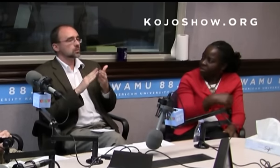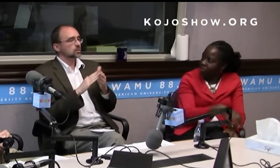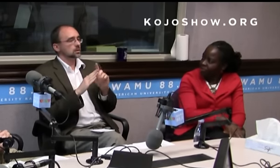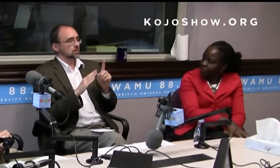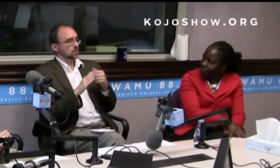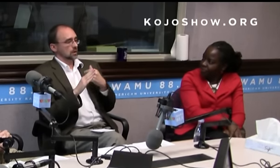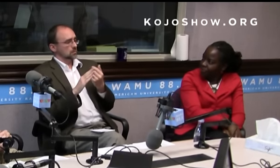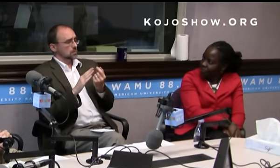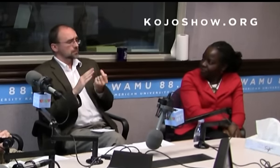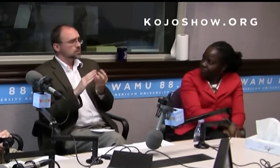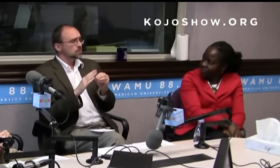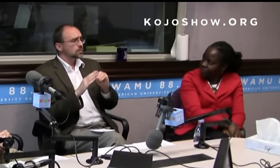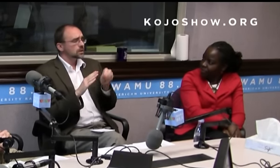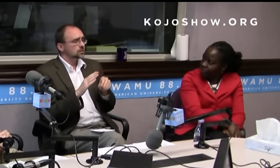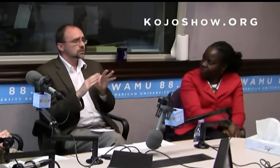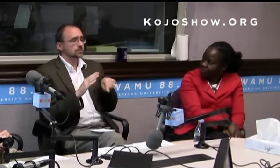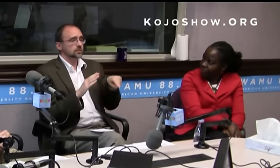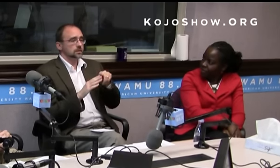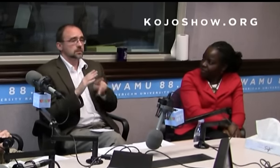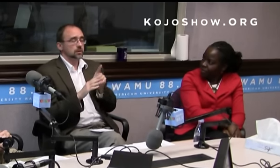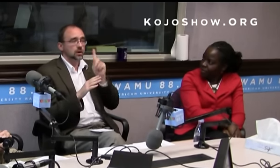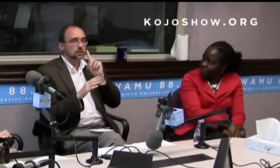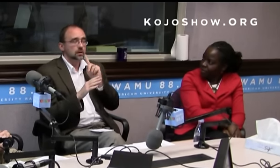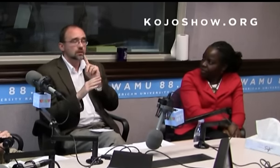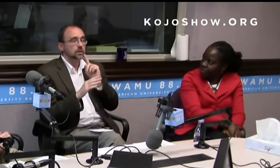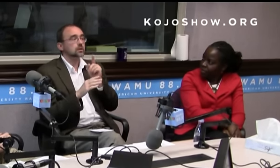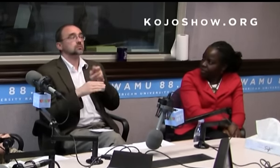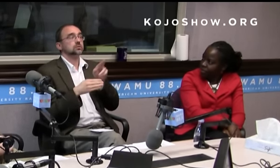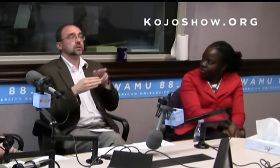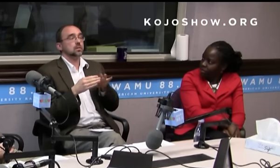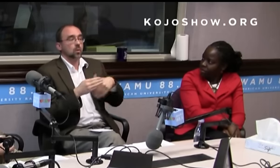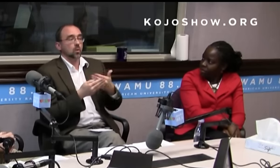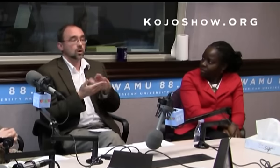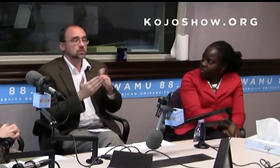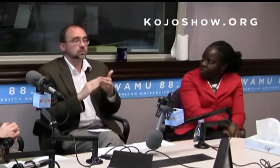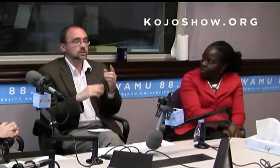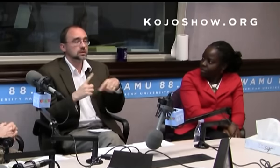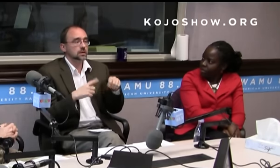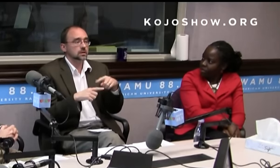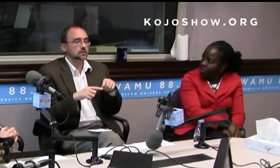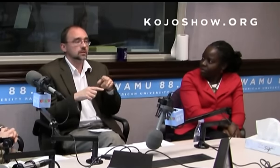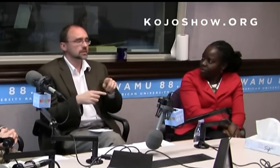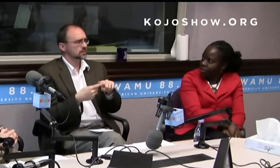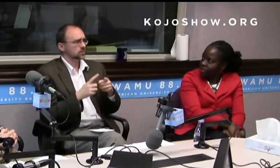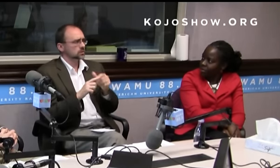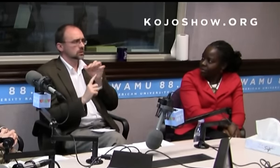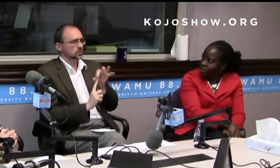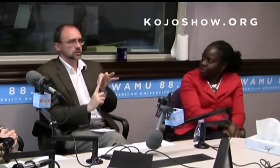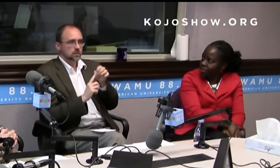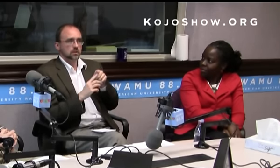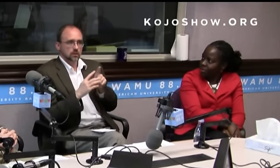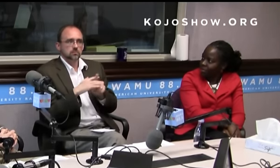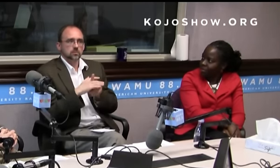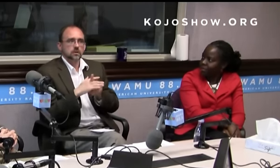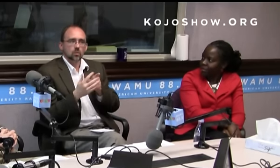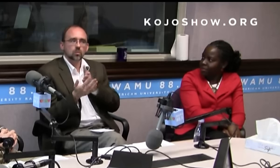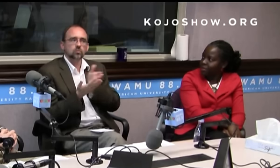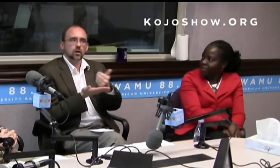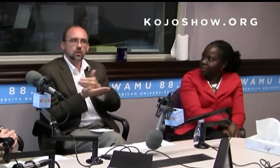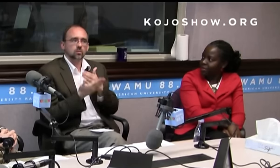rural. Those communities may have a very small percentage of people who are deaf and yet the whole community signs. So it isn't only